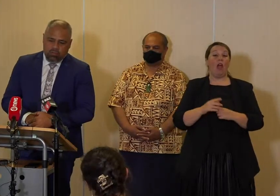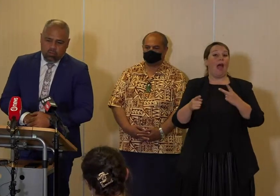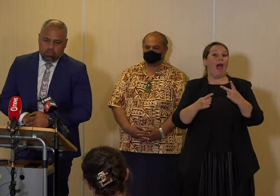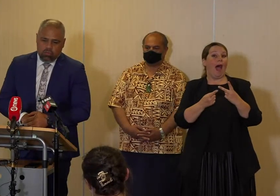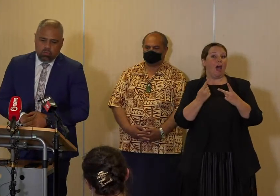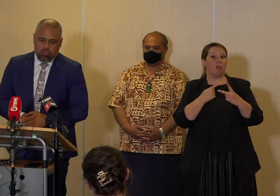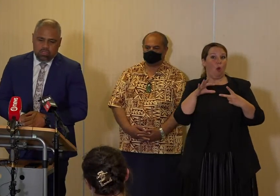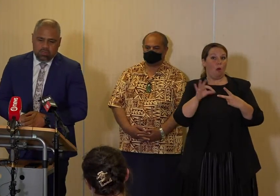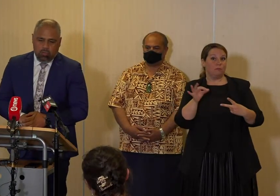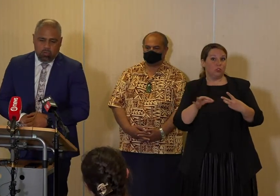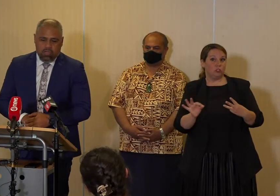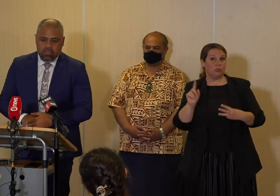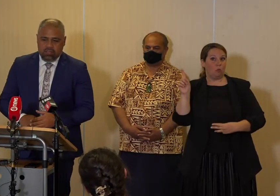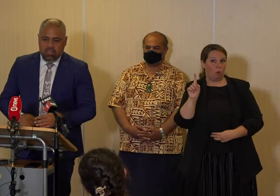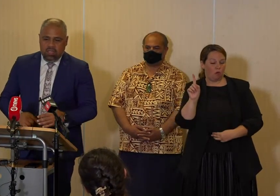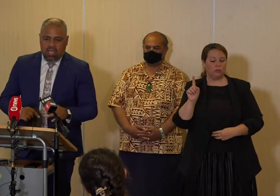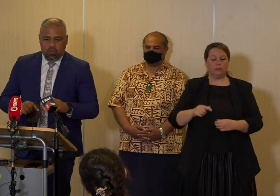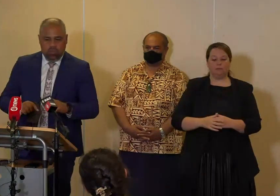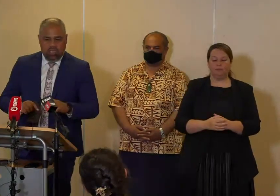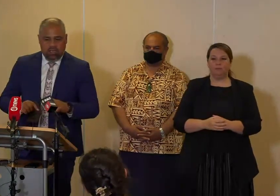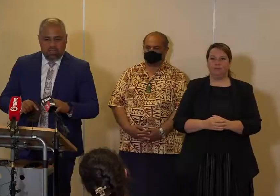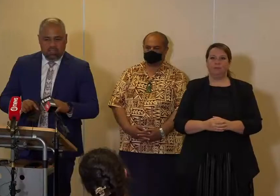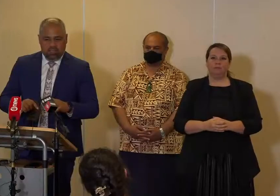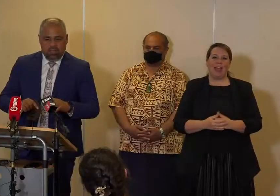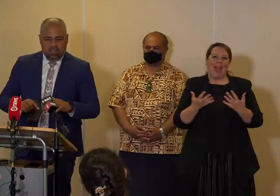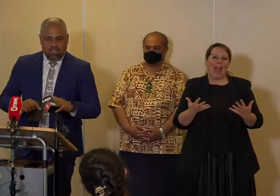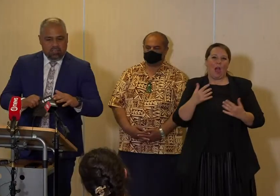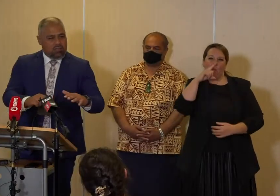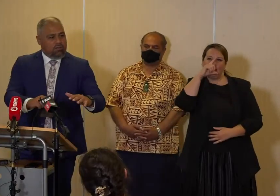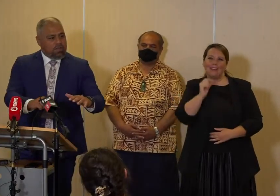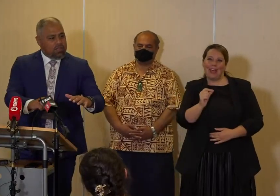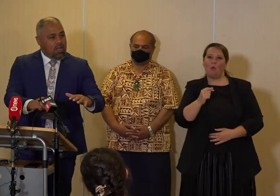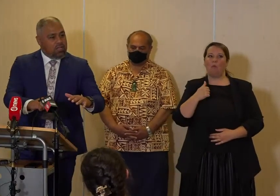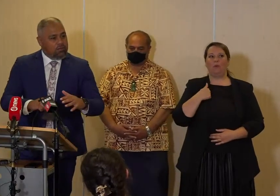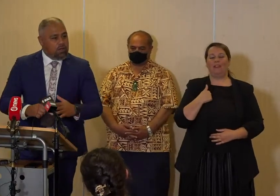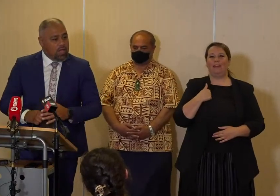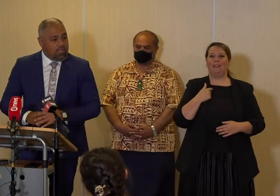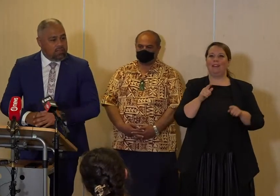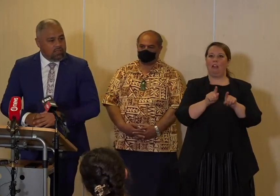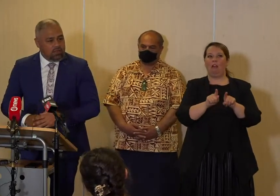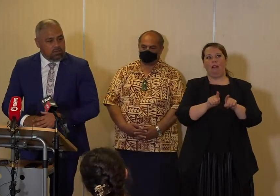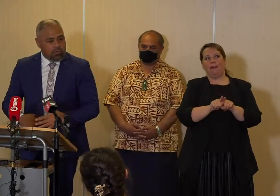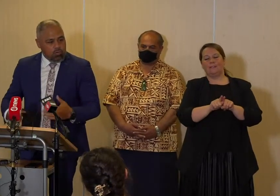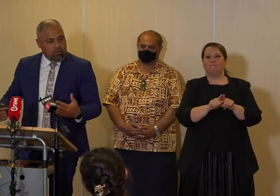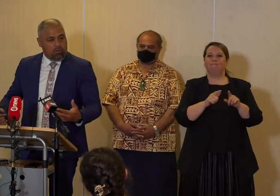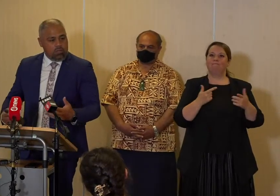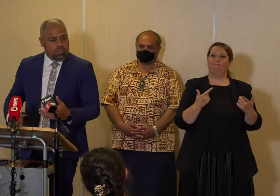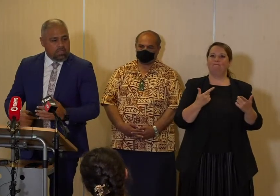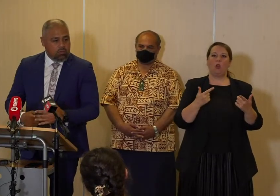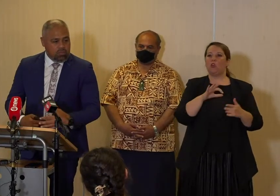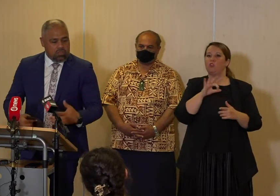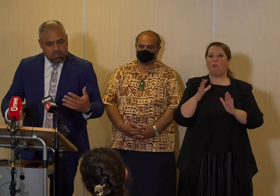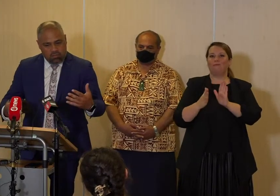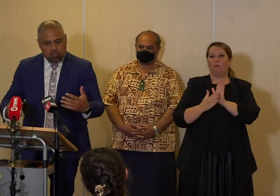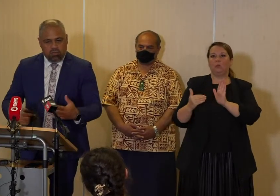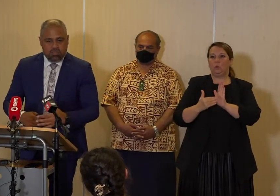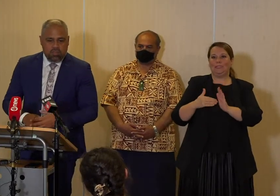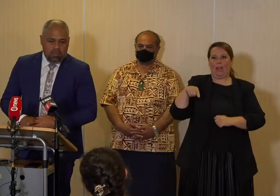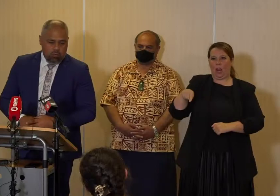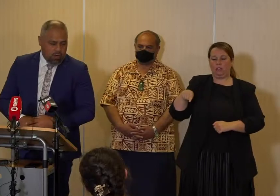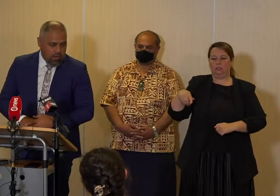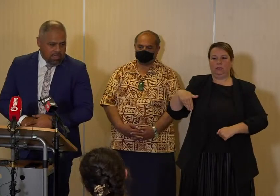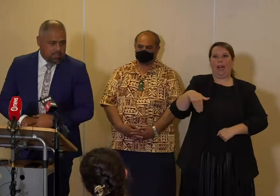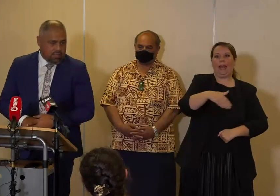that we've looked towards exploring is how do we at least get to the front line, if you like, instead of deploying from New Zealand, which is, of